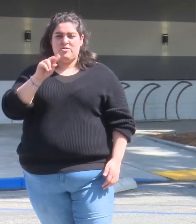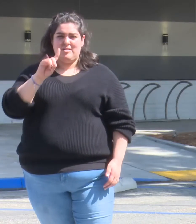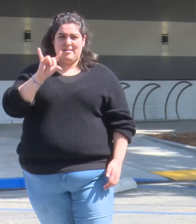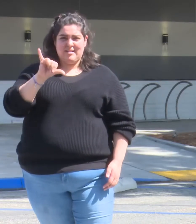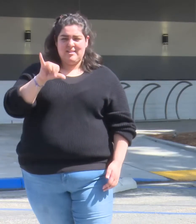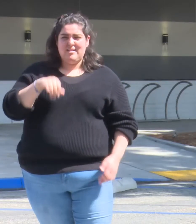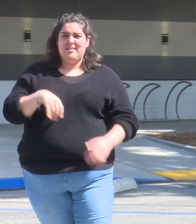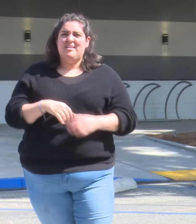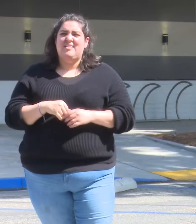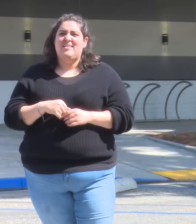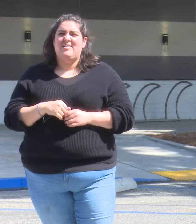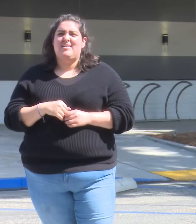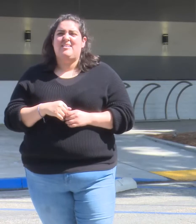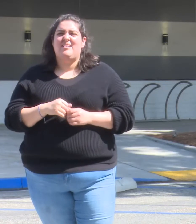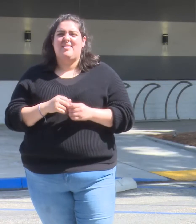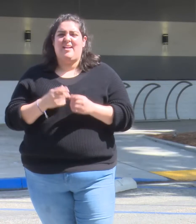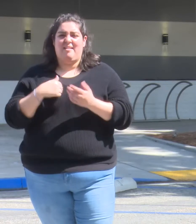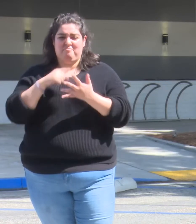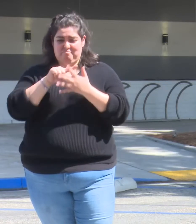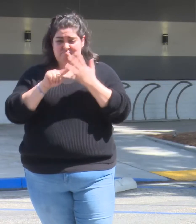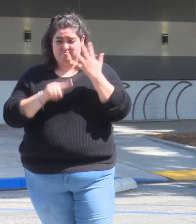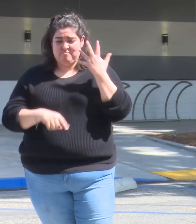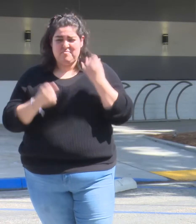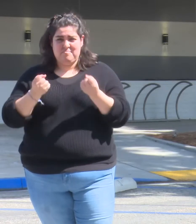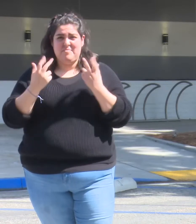Ogunji. All of these key public health